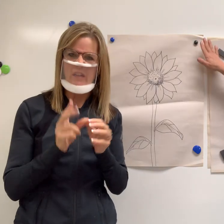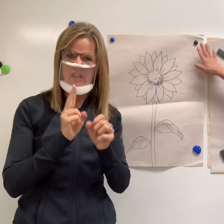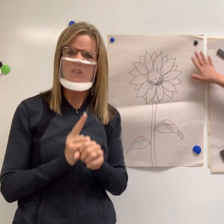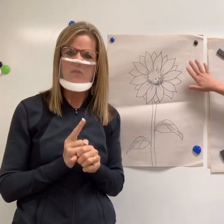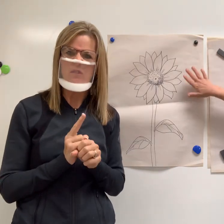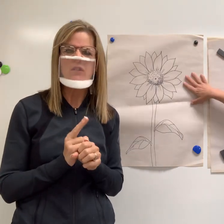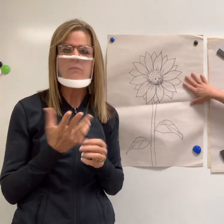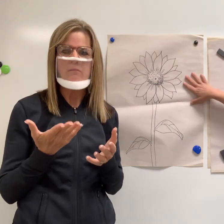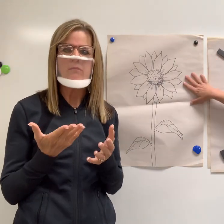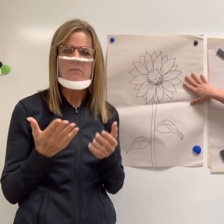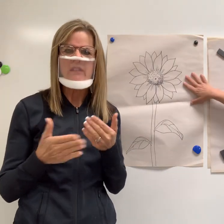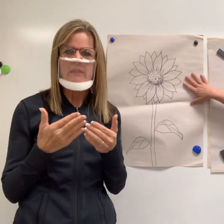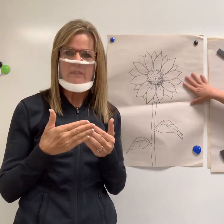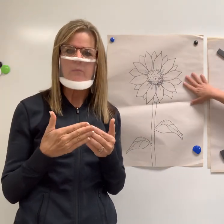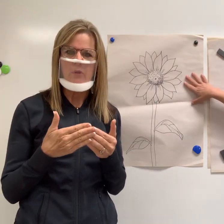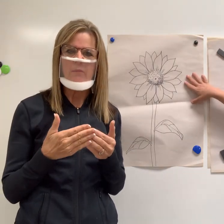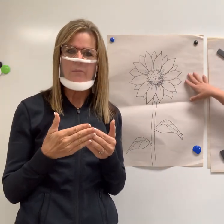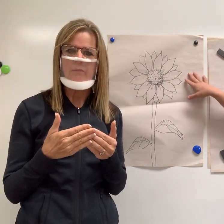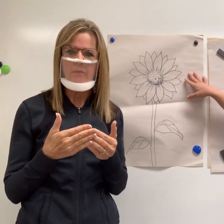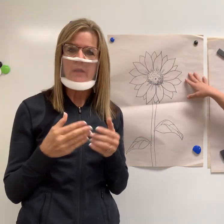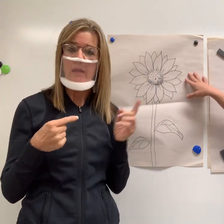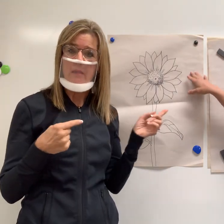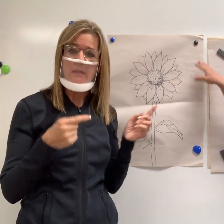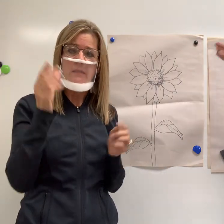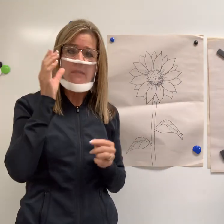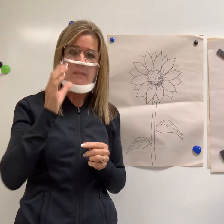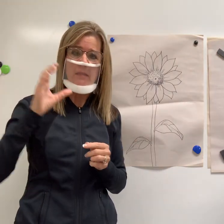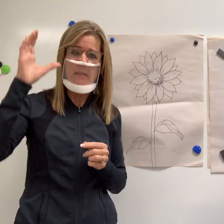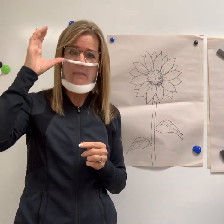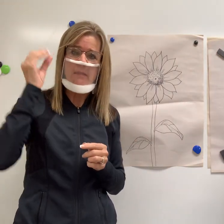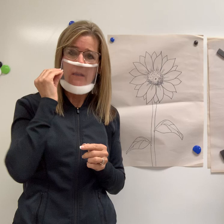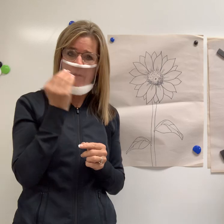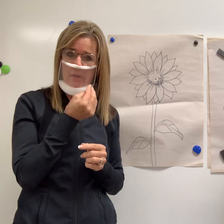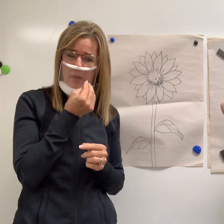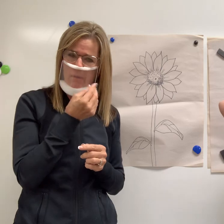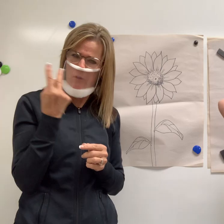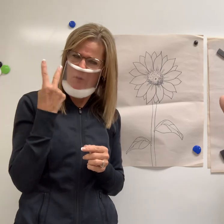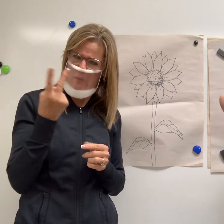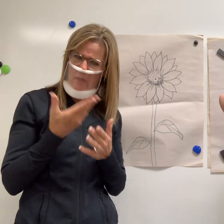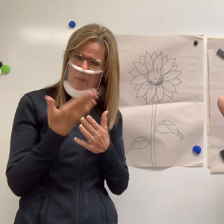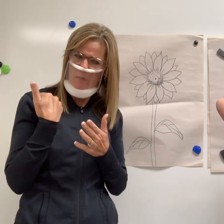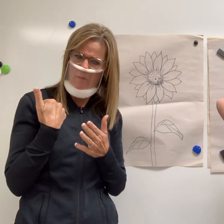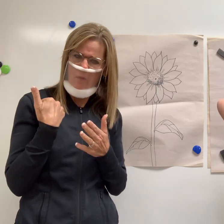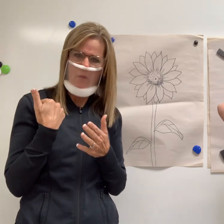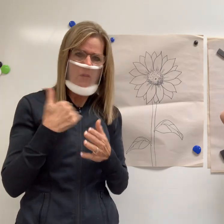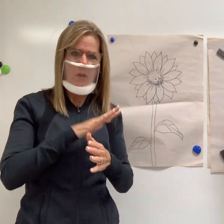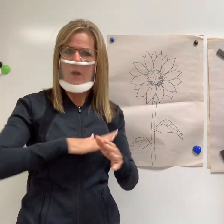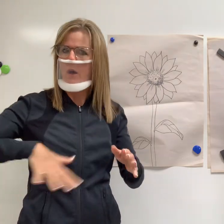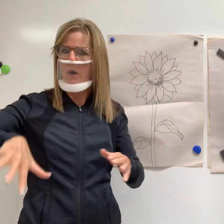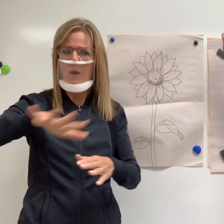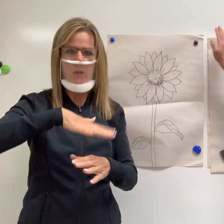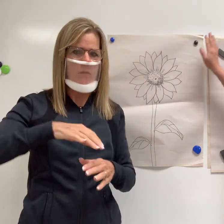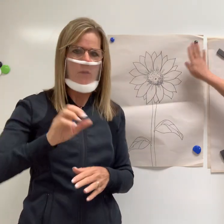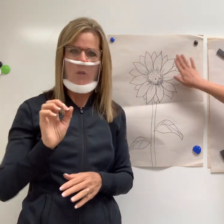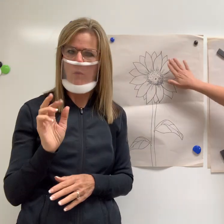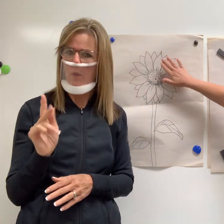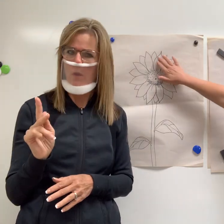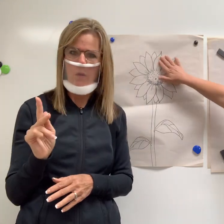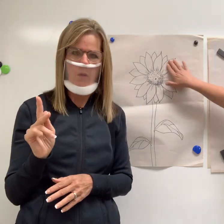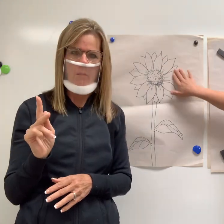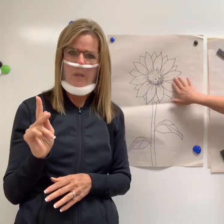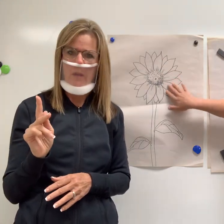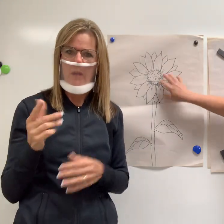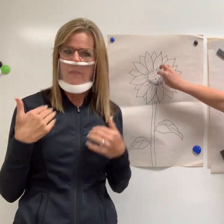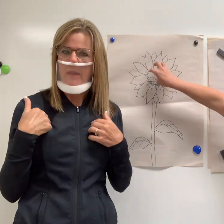class. So we're gonna start with a sunflower. I'm guessing a lot of you have seen sunflowers before. They're all over Oklahoma. So you know that they